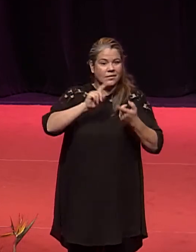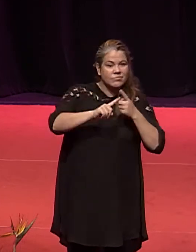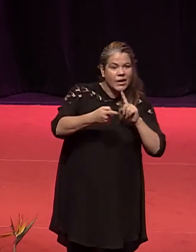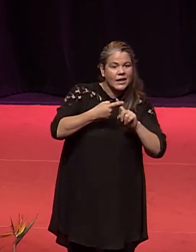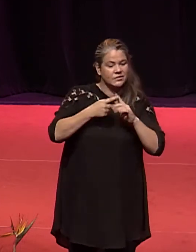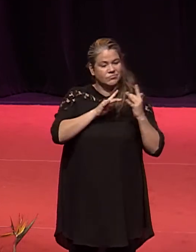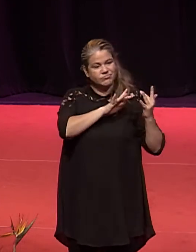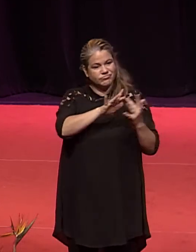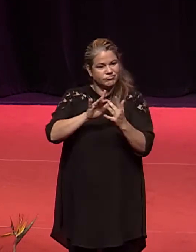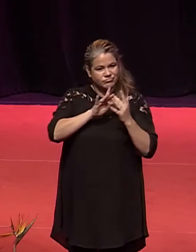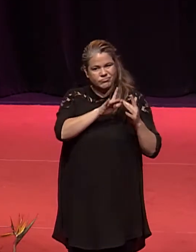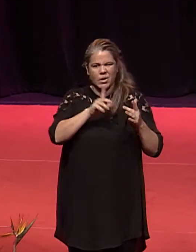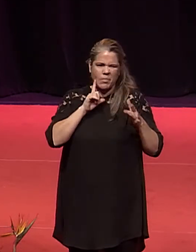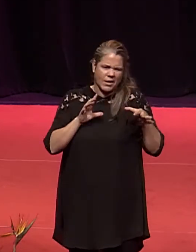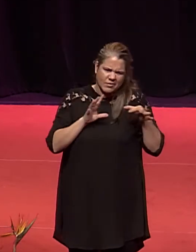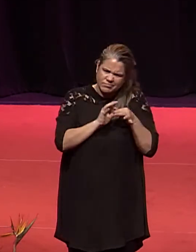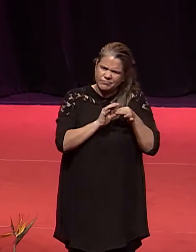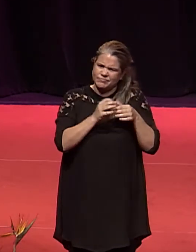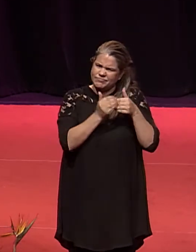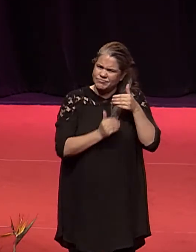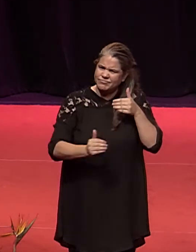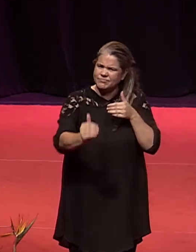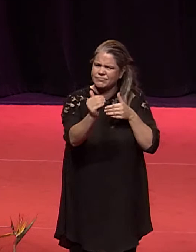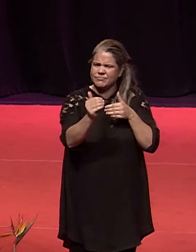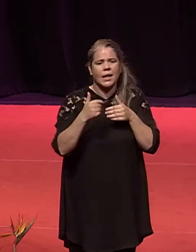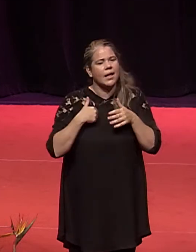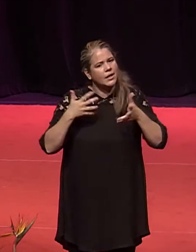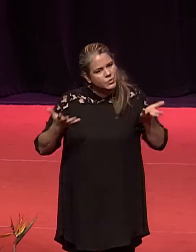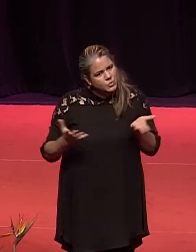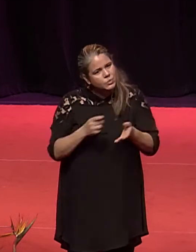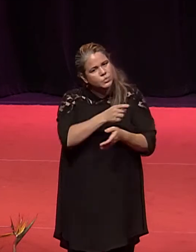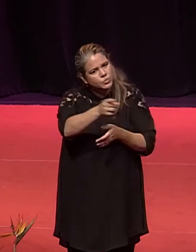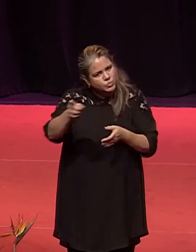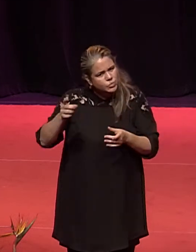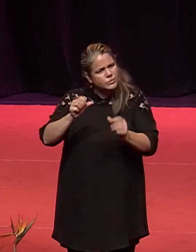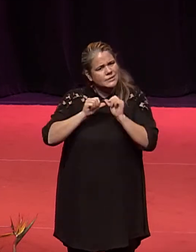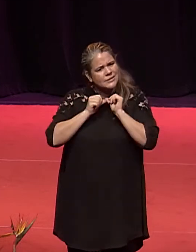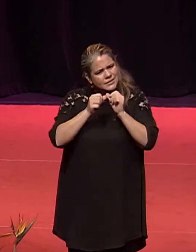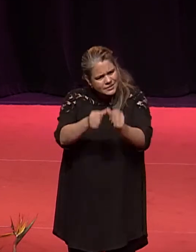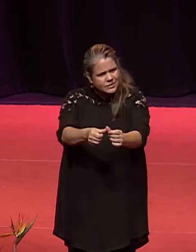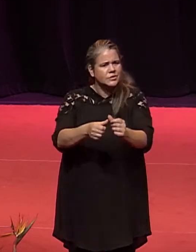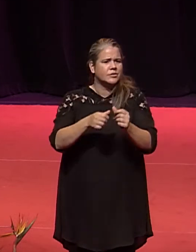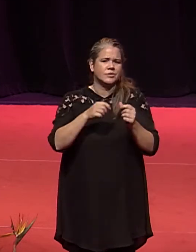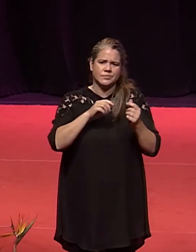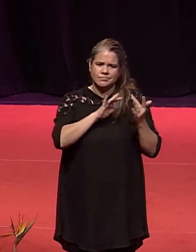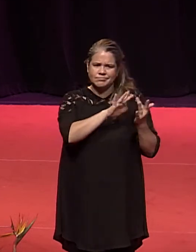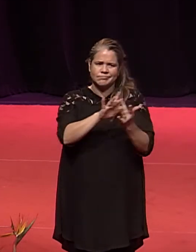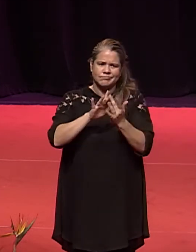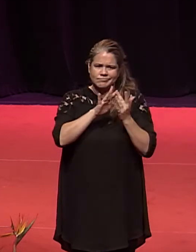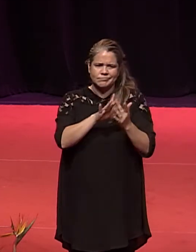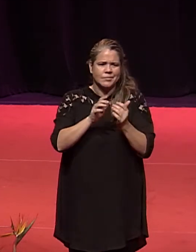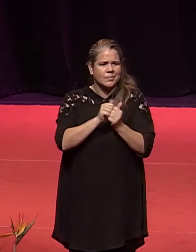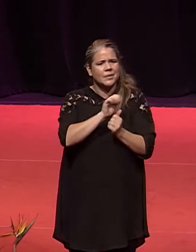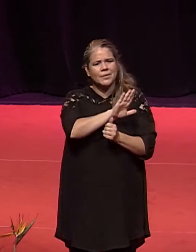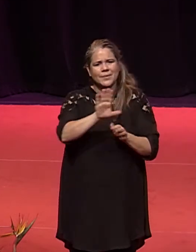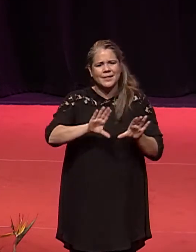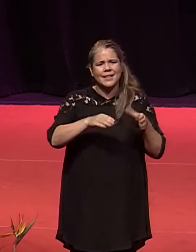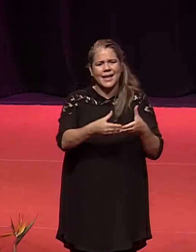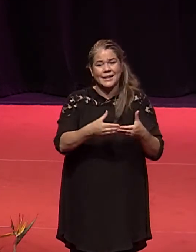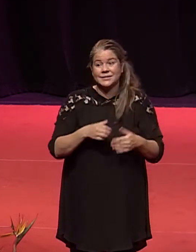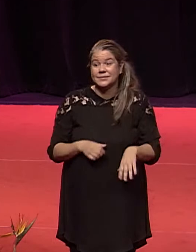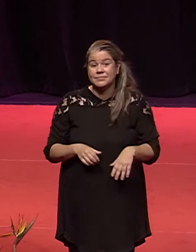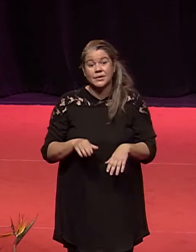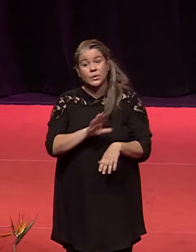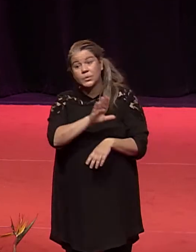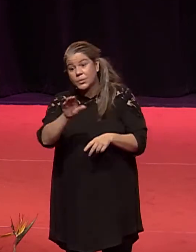encourage you to stay in touch with the people you've met here and continue to build on the relationships you've begun. Throughout your life